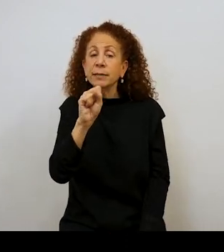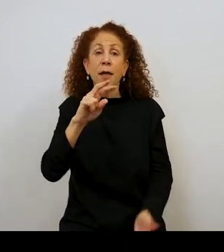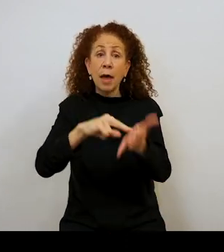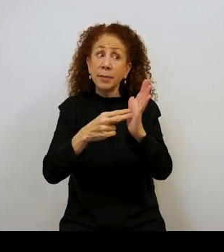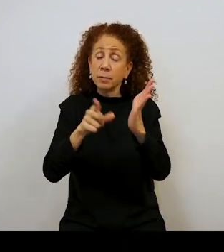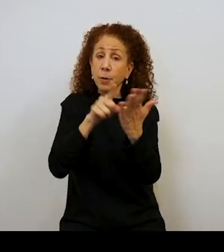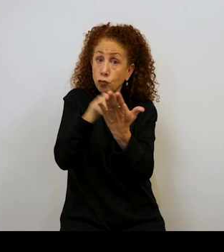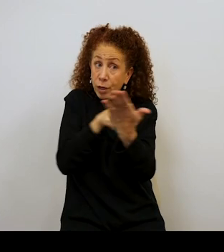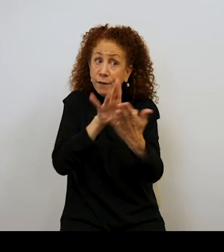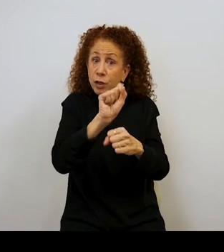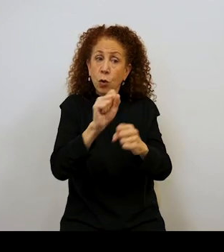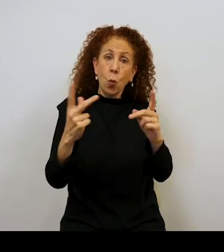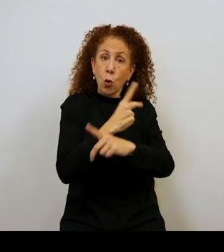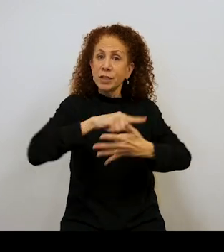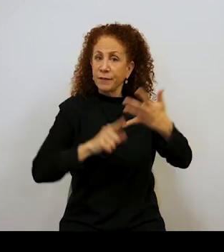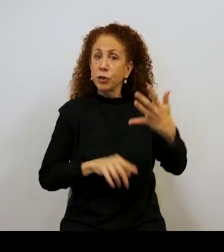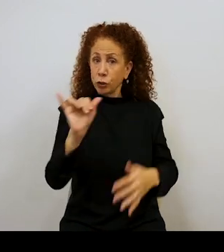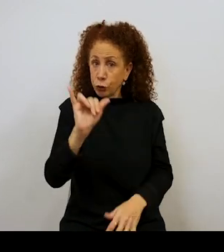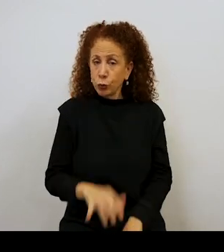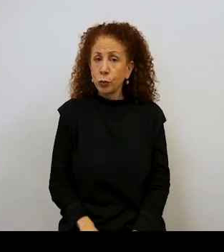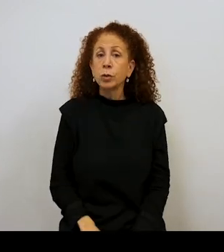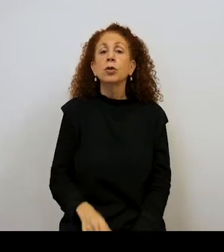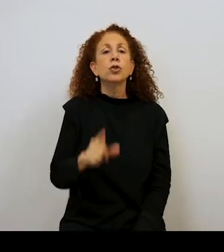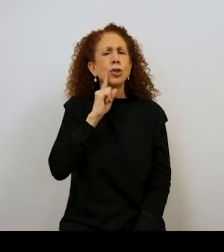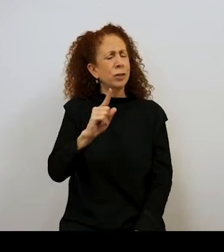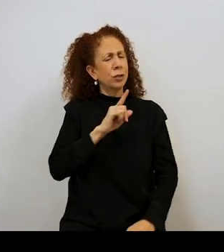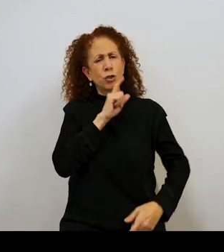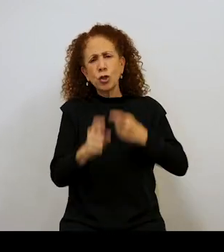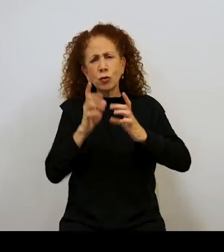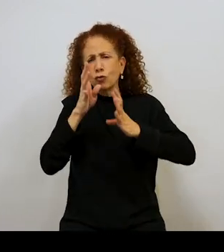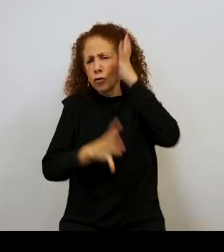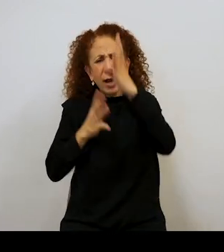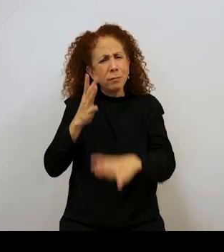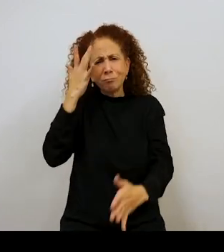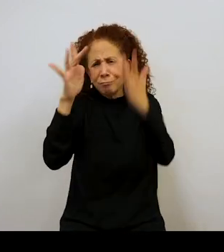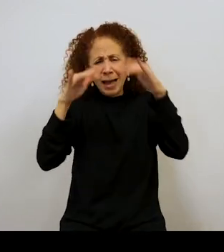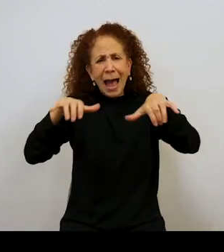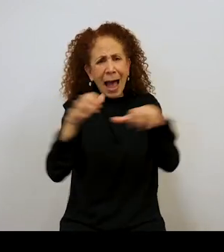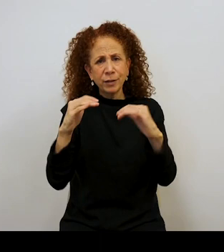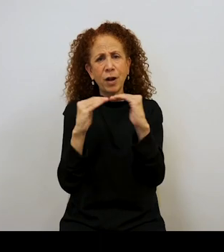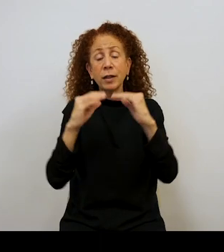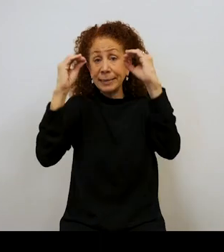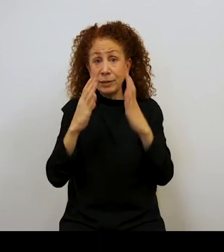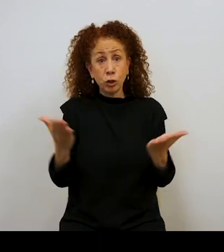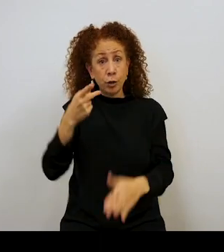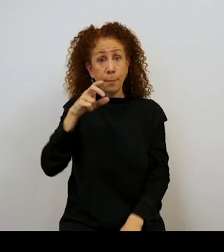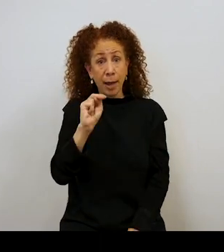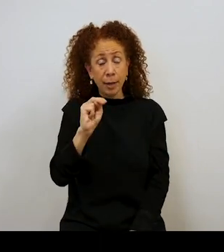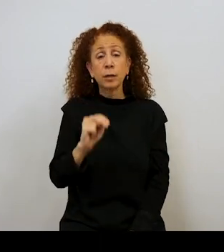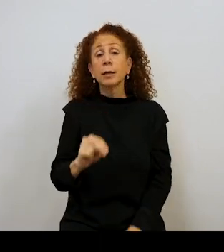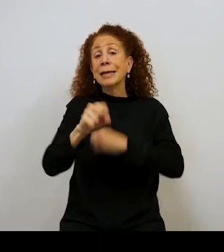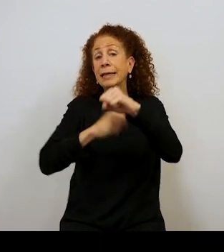being critical of its worst features. She is a generous, creative, insightful, and very active colleague and teacher at Penn.